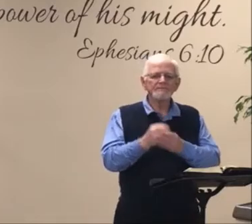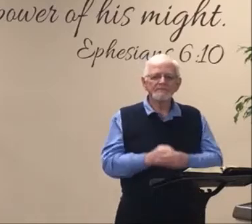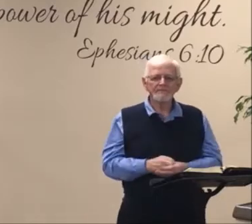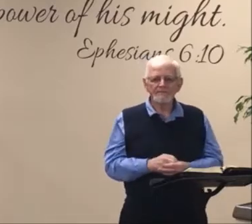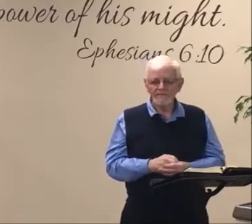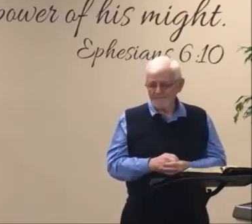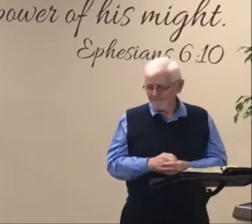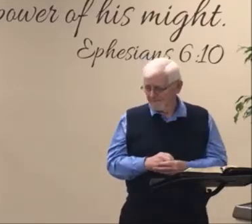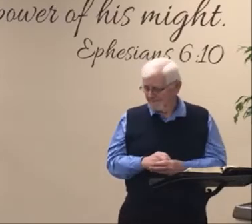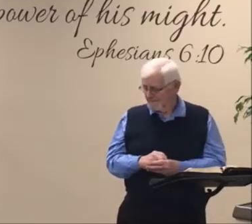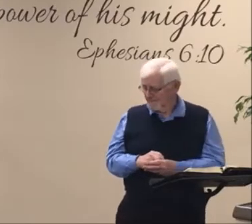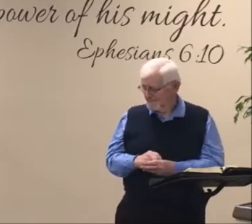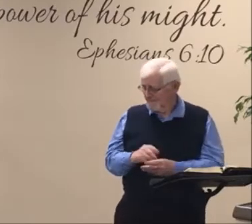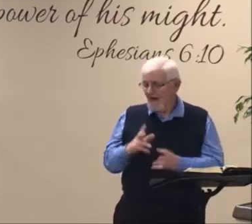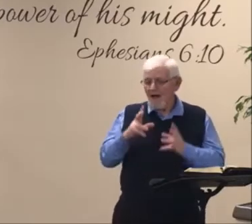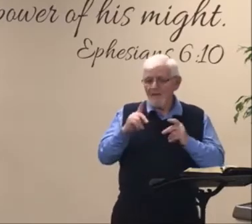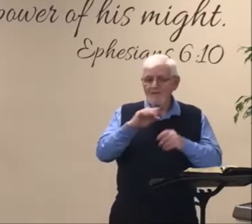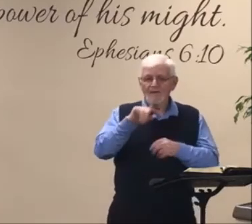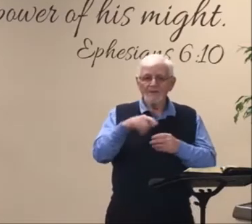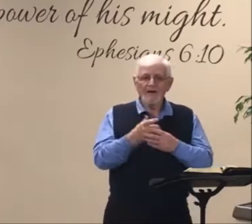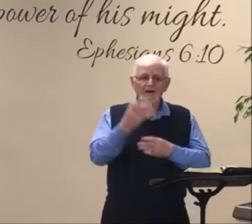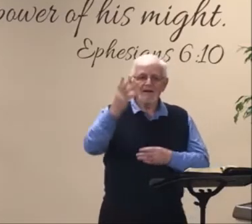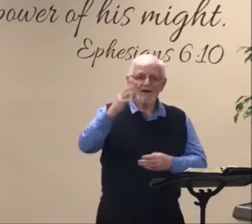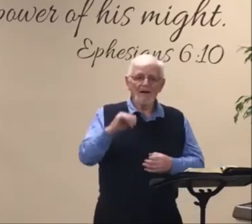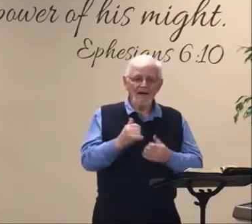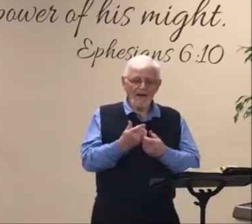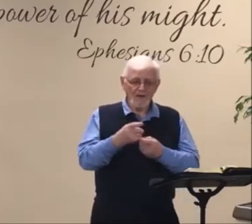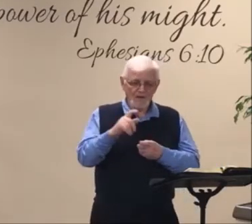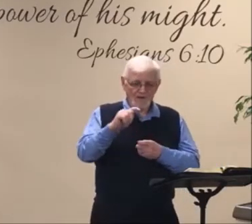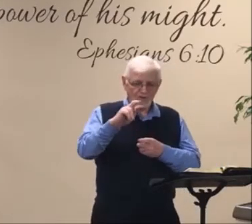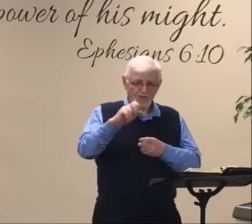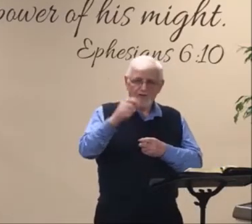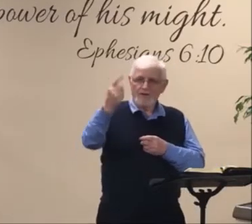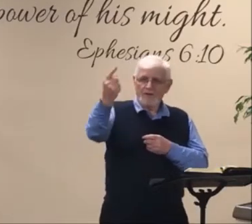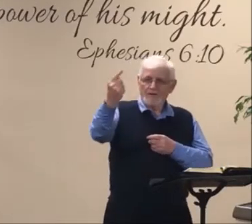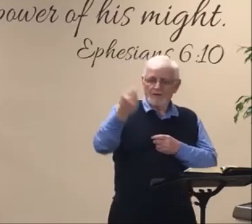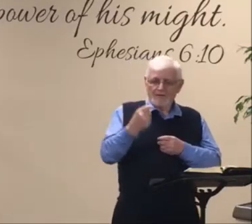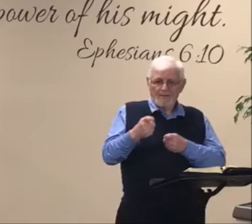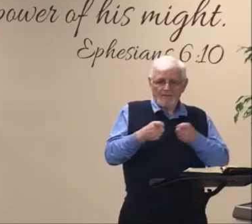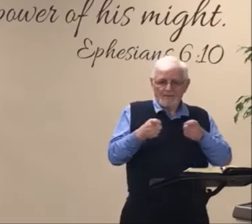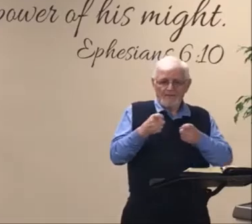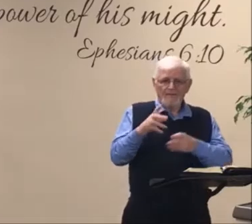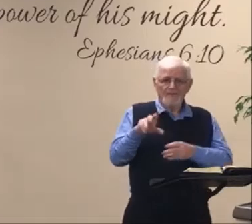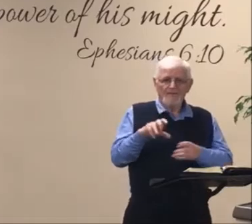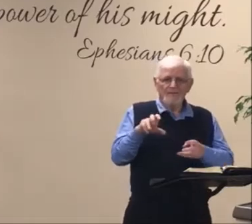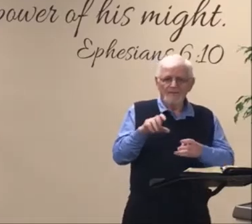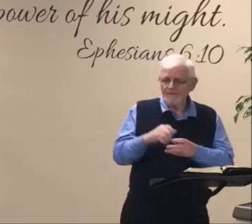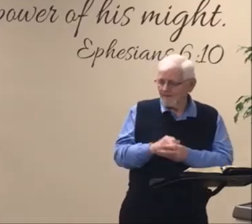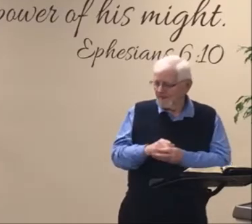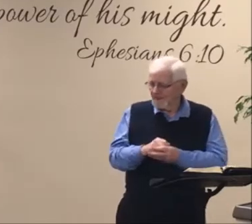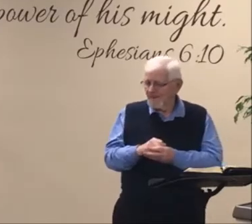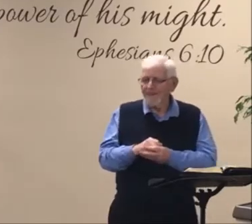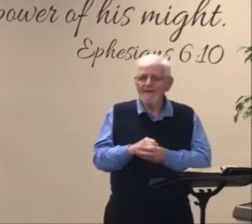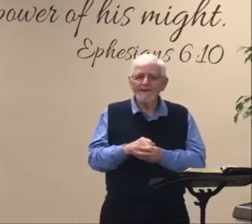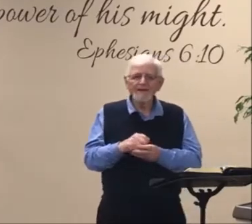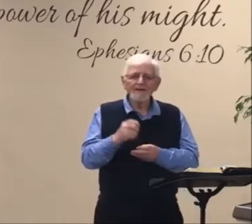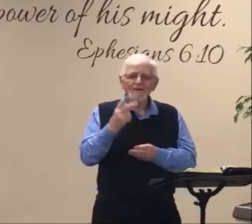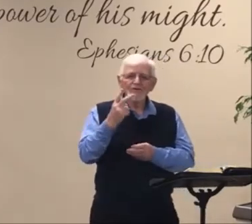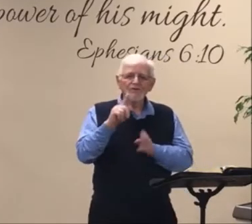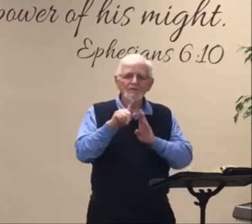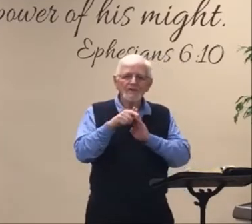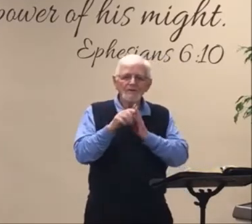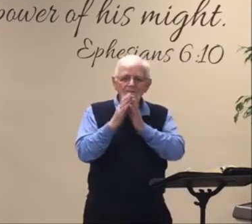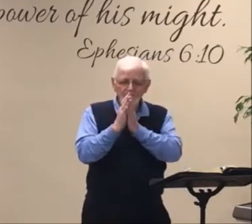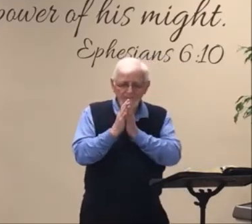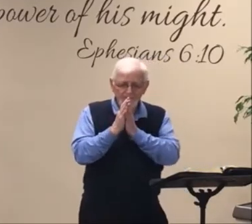Boy, if you ever get upset at God about how he treats you, I'll tell you what I do. This is, you get down for 2 minutes in prayer